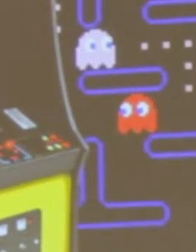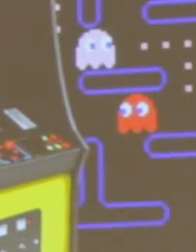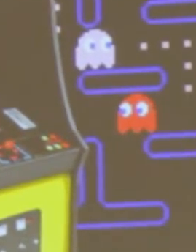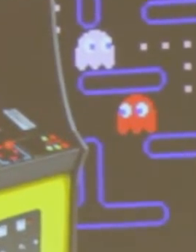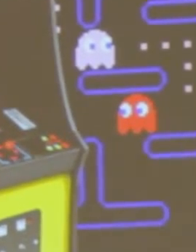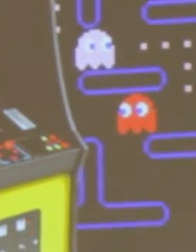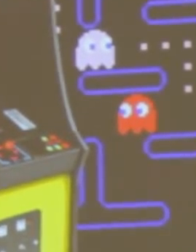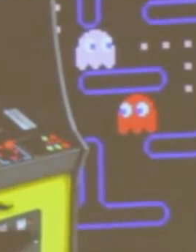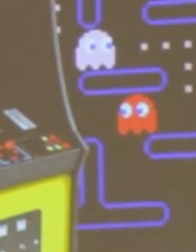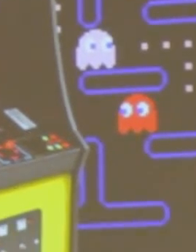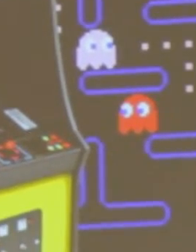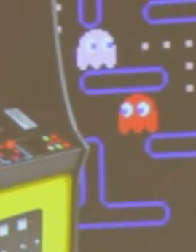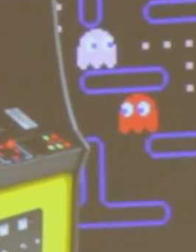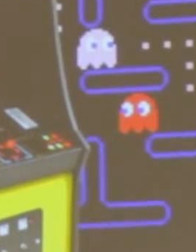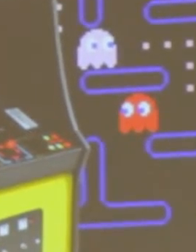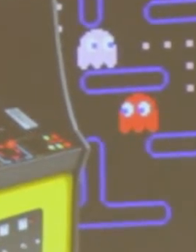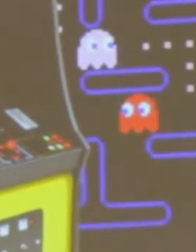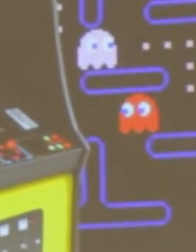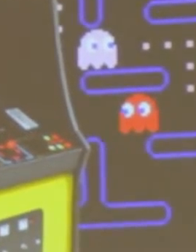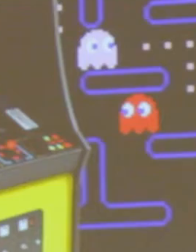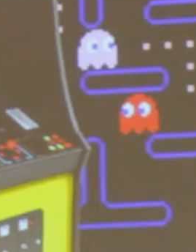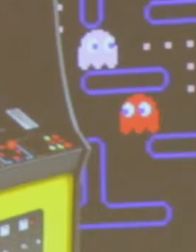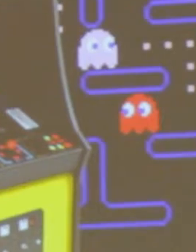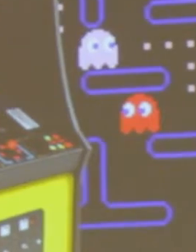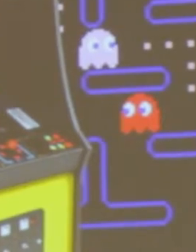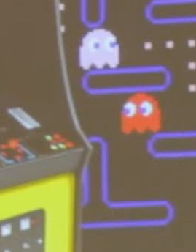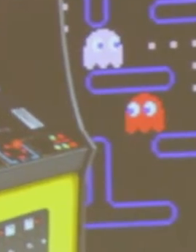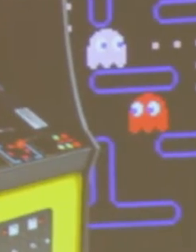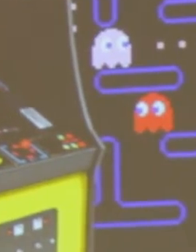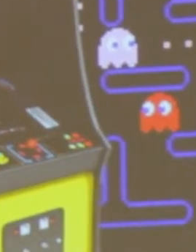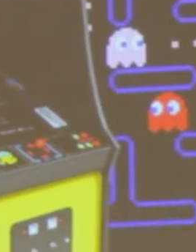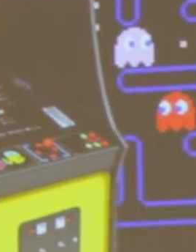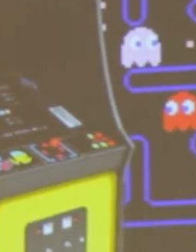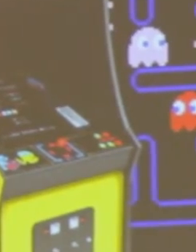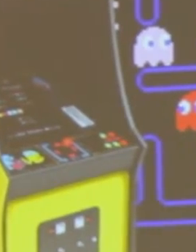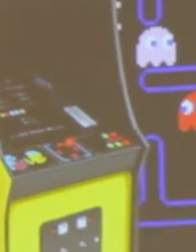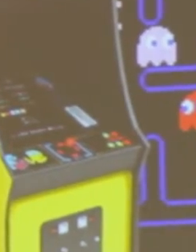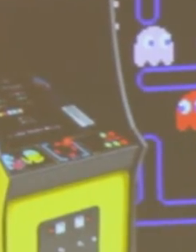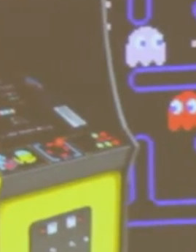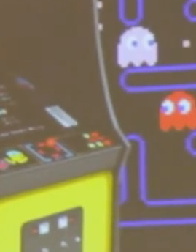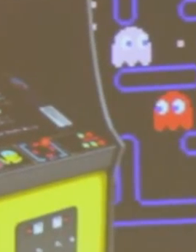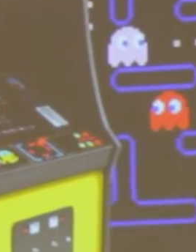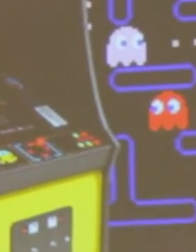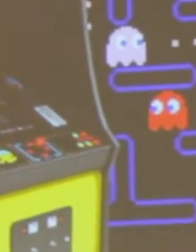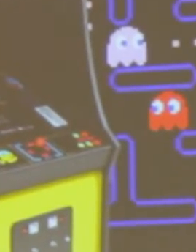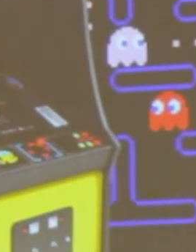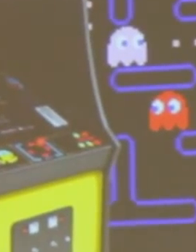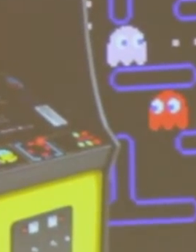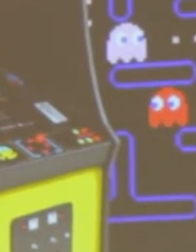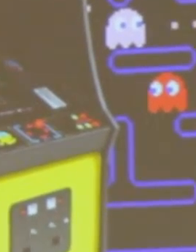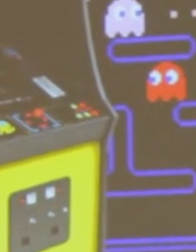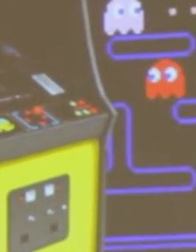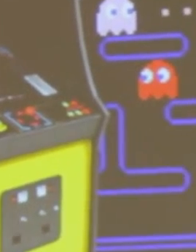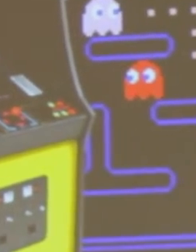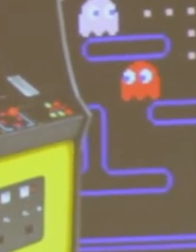64 pixels, he bizarrely enters scatter mode, which is what the ghosts do when Pac-Man has a power pill and everyone runs for the hills. So